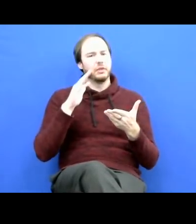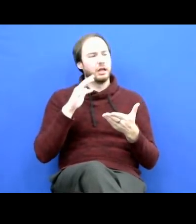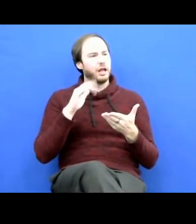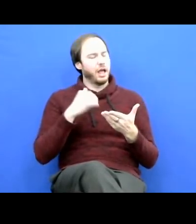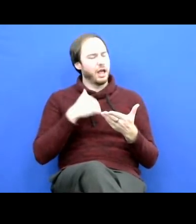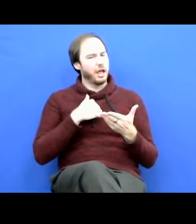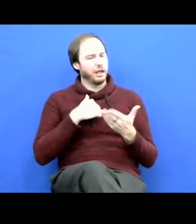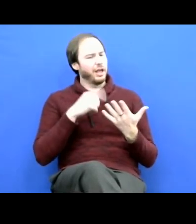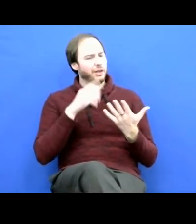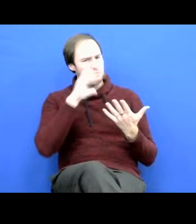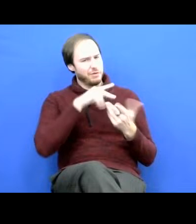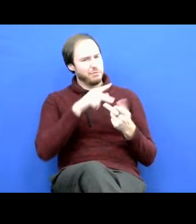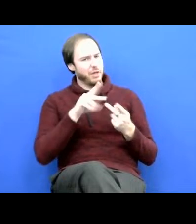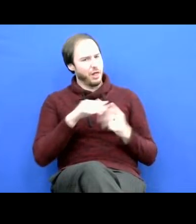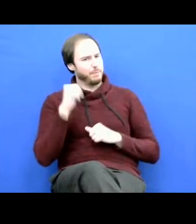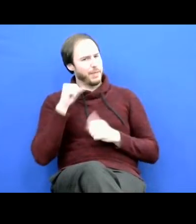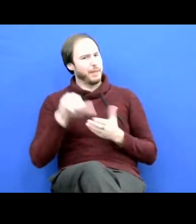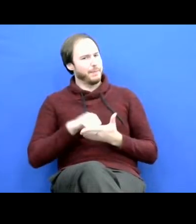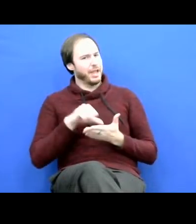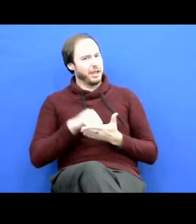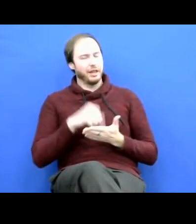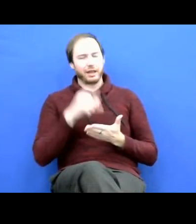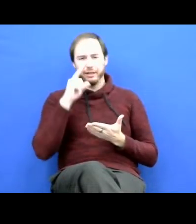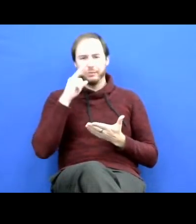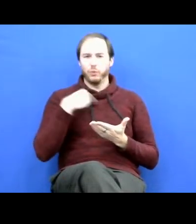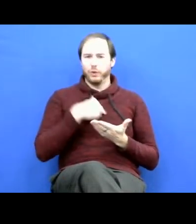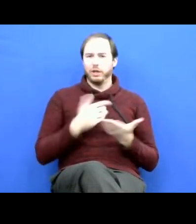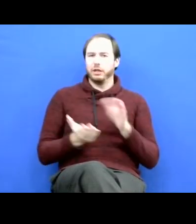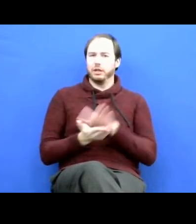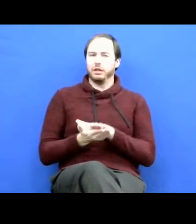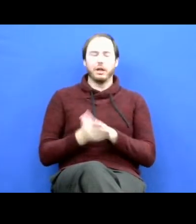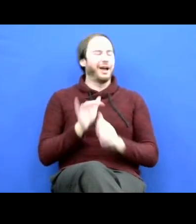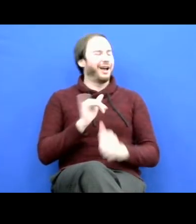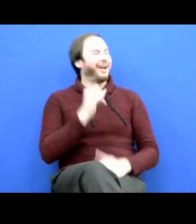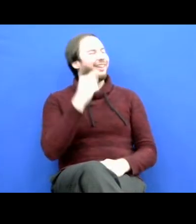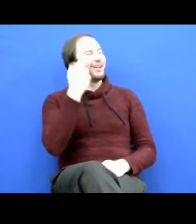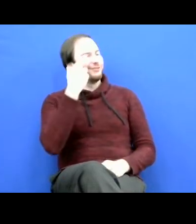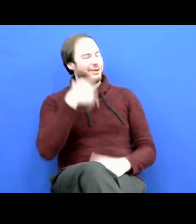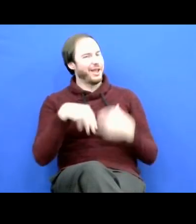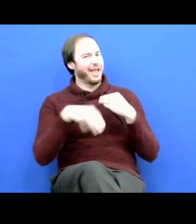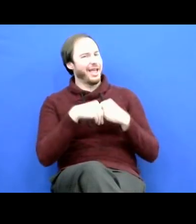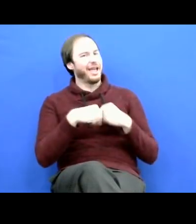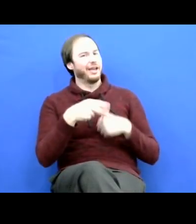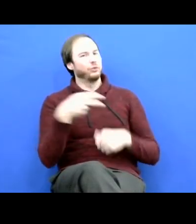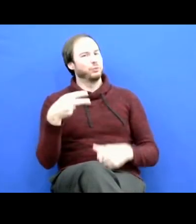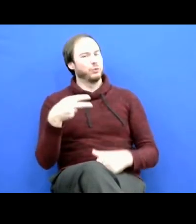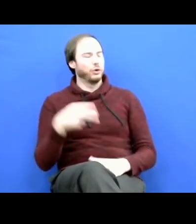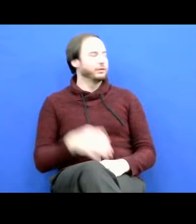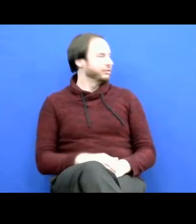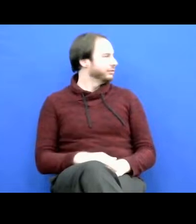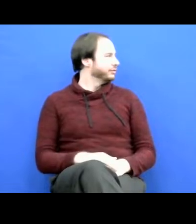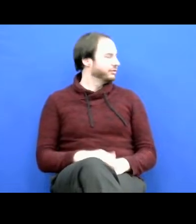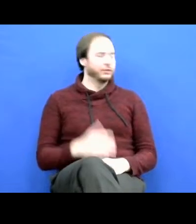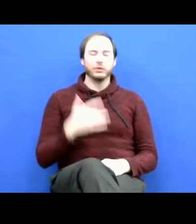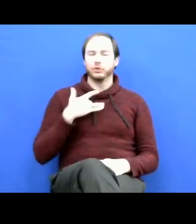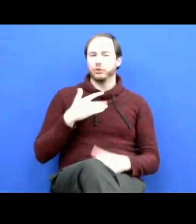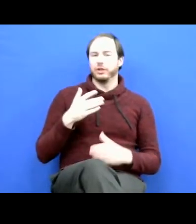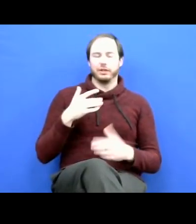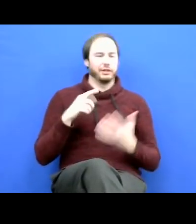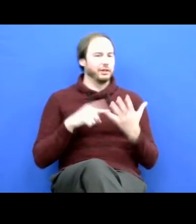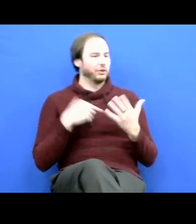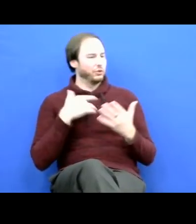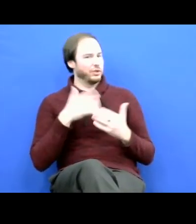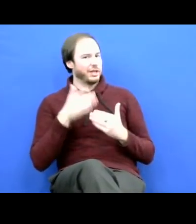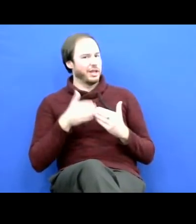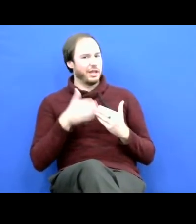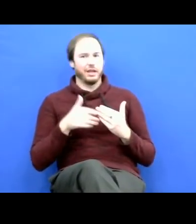weird I where did- it was. It's because we put these ones in here. Ah, I didn't think about Yeah, that. so, Usually we have it at the end. so we are not gonna